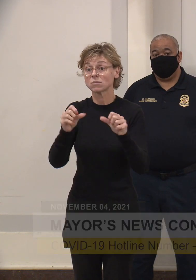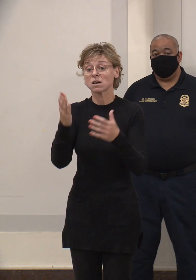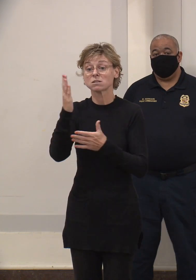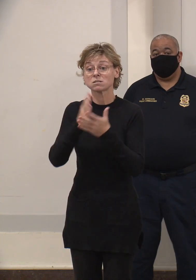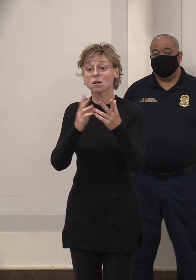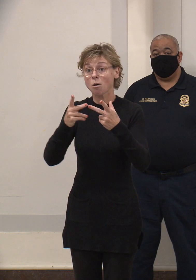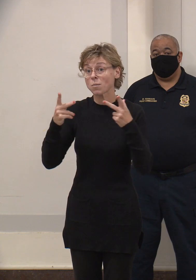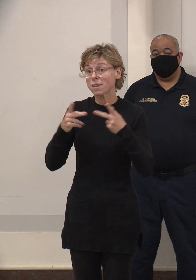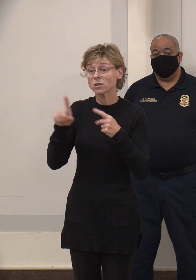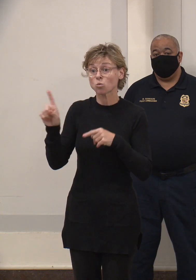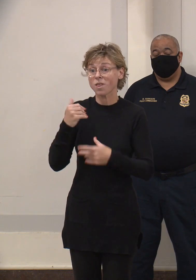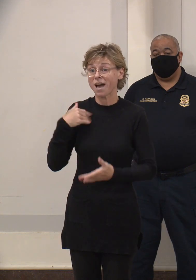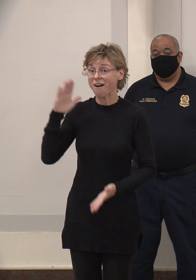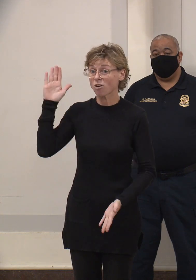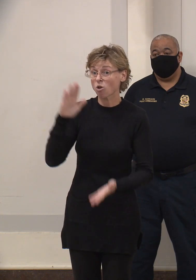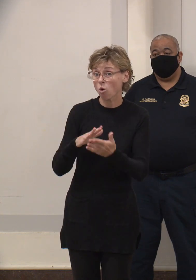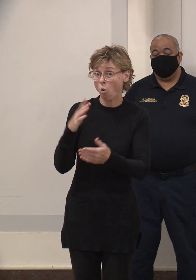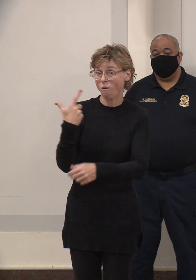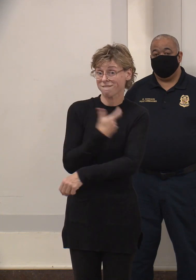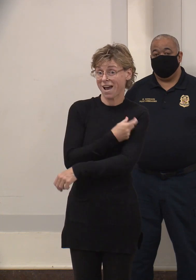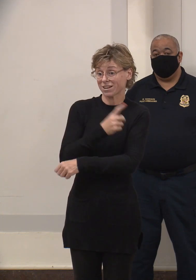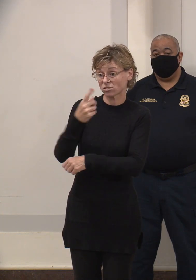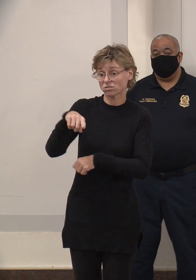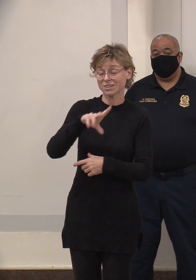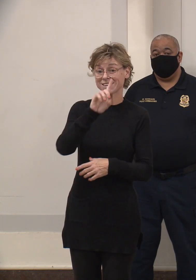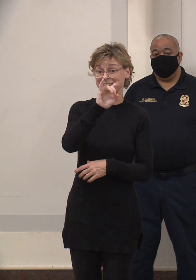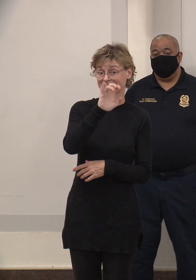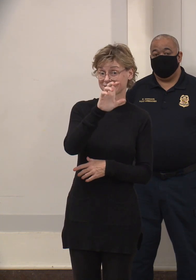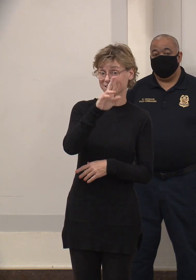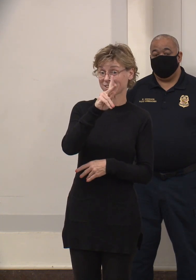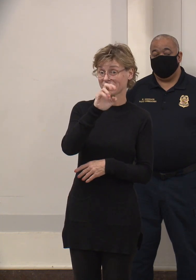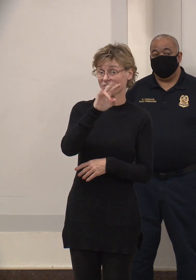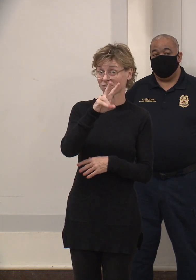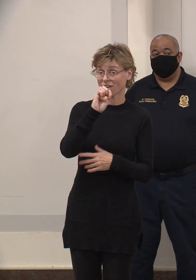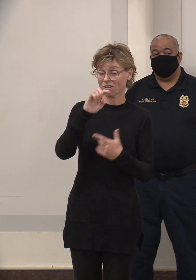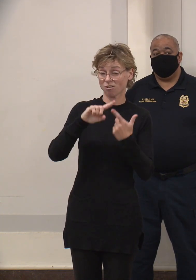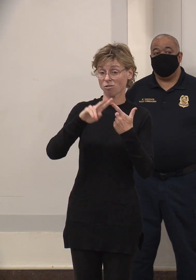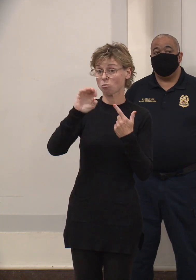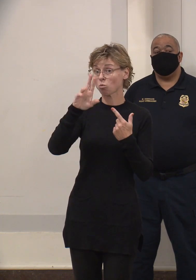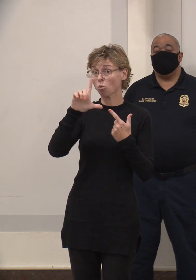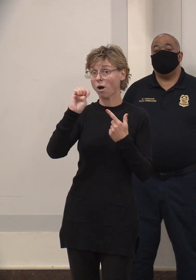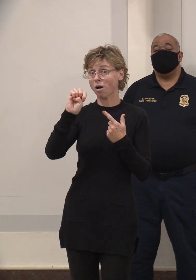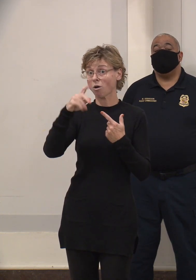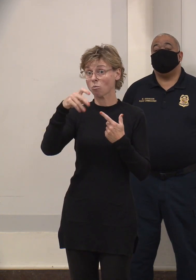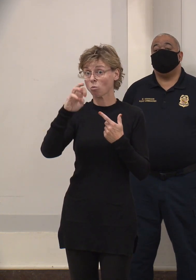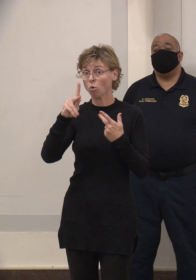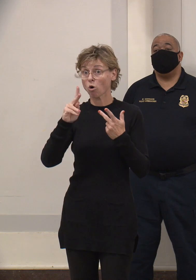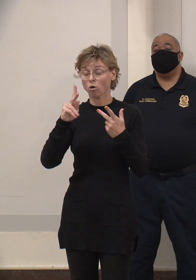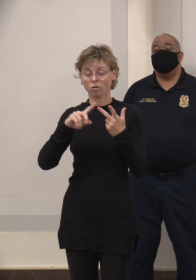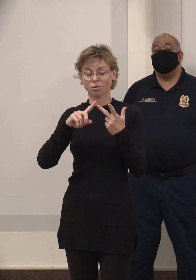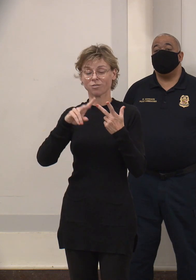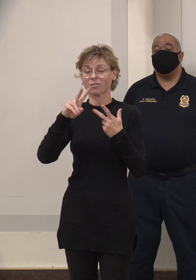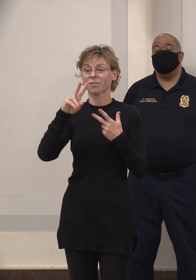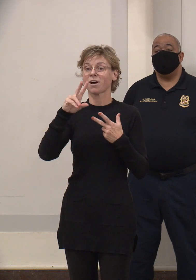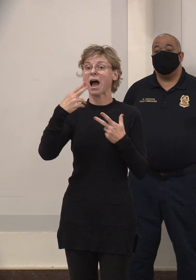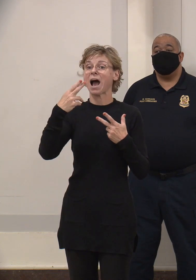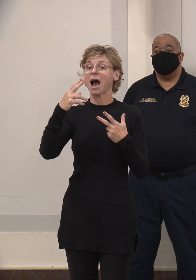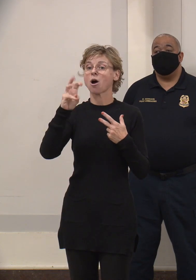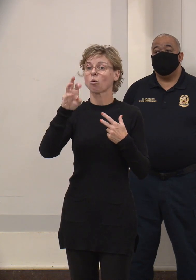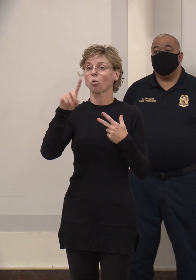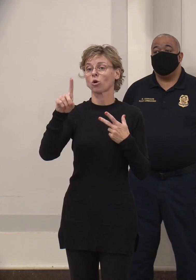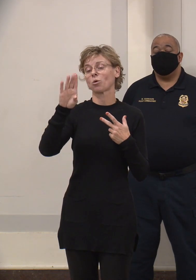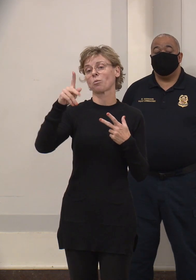lowest vaccination coverage, including Dickeyville, Franklintown, Morrell Park, Violetville, and Howard Park, West